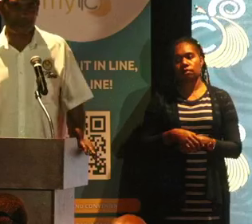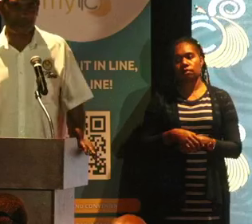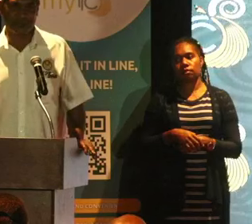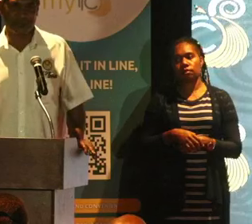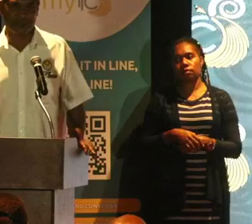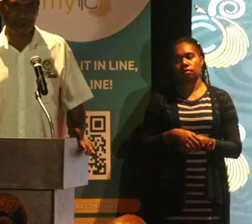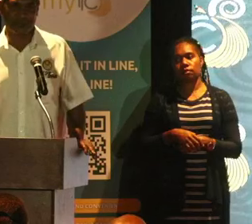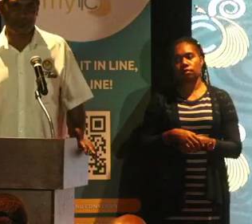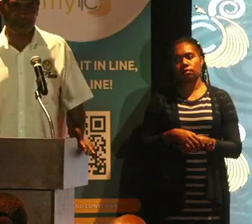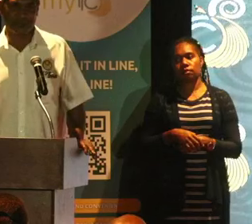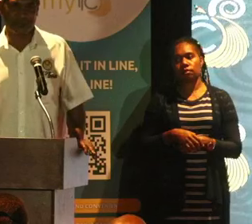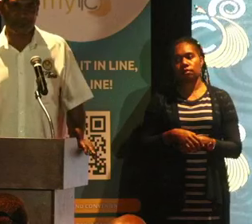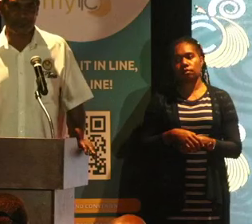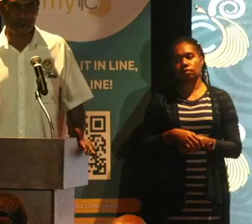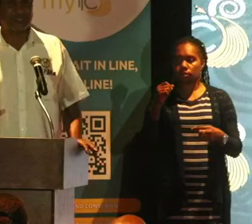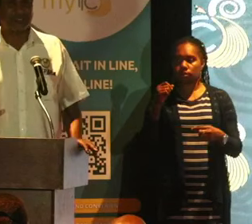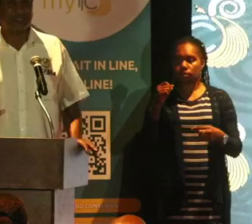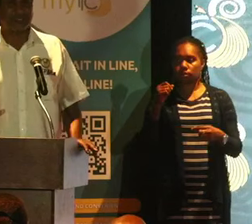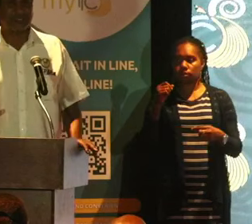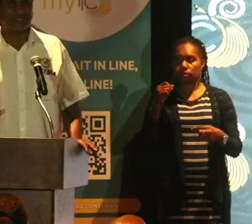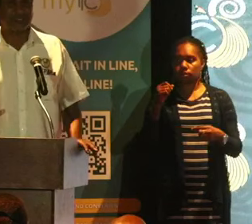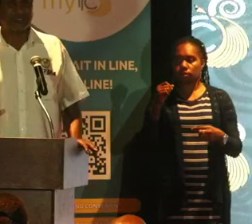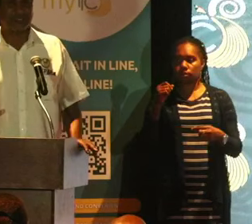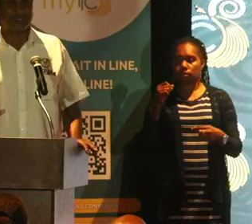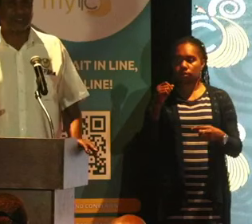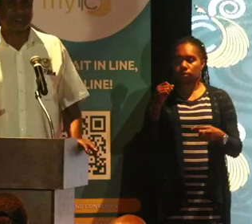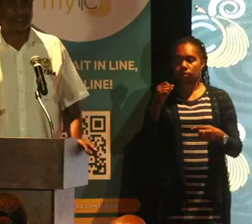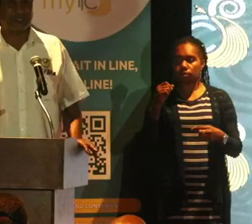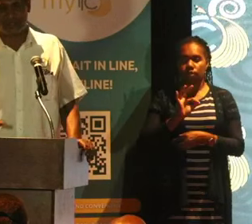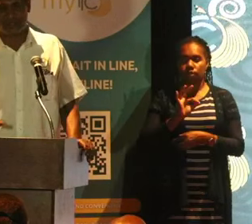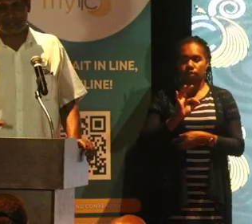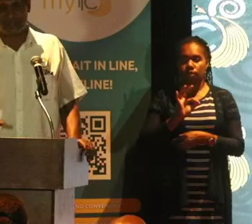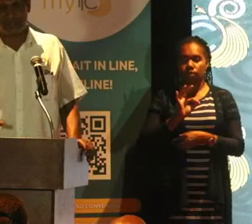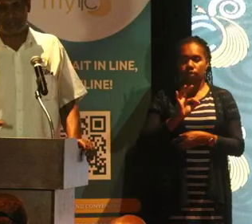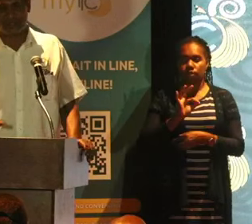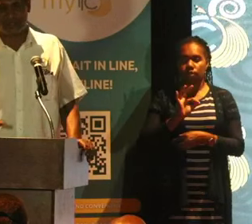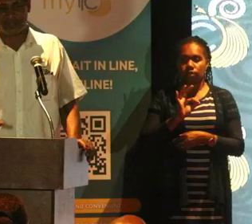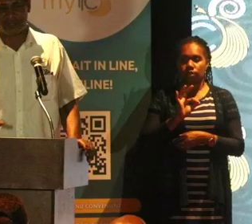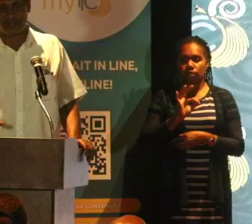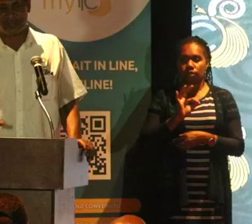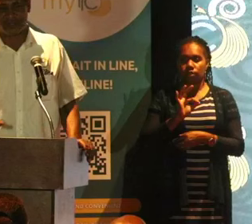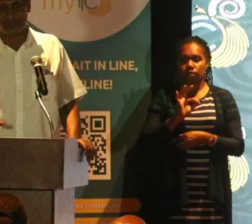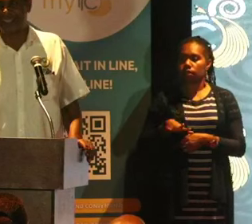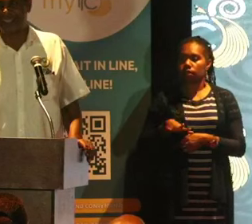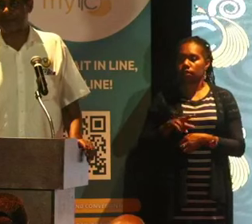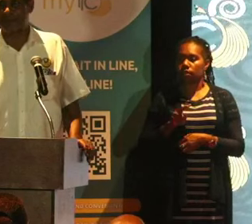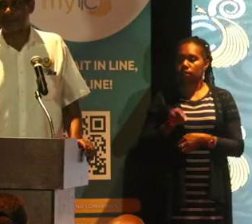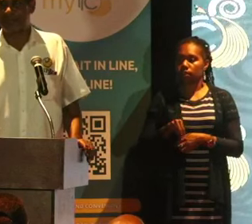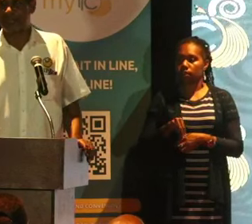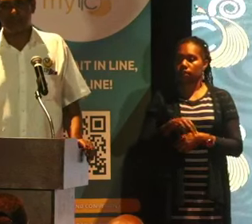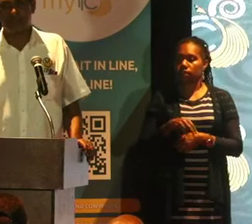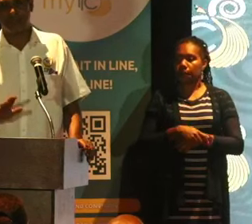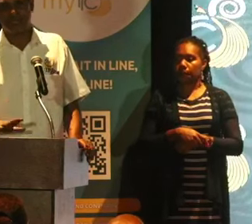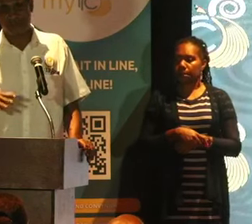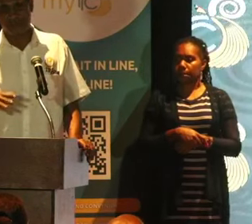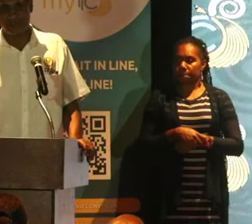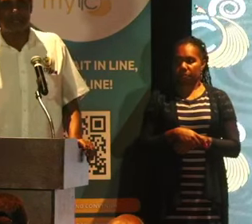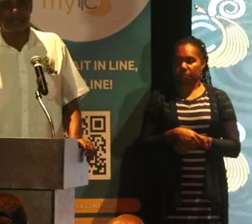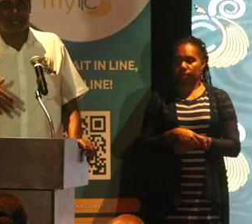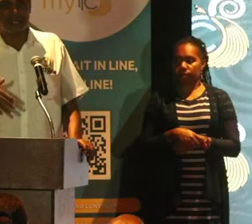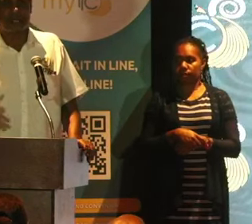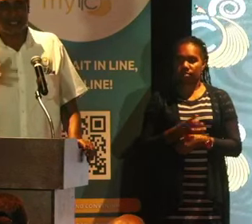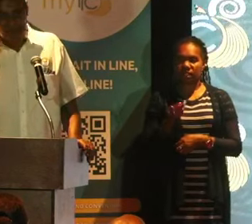need to do everything, please don't do that. Because that's the start of your failure. If you decide to